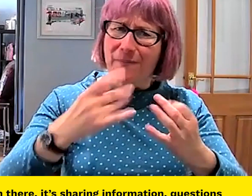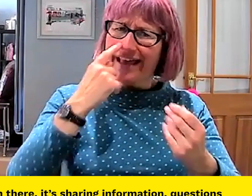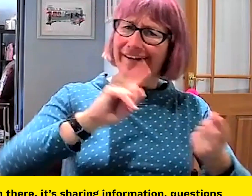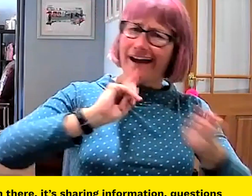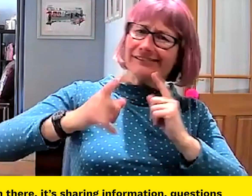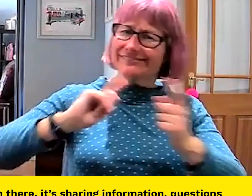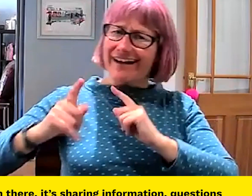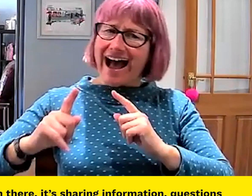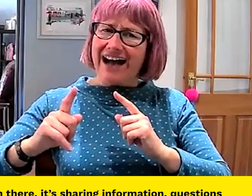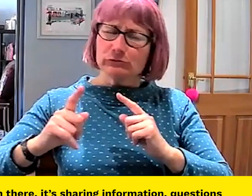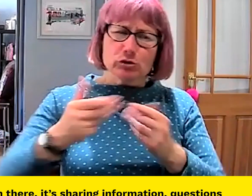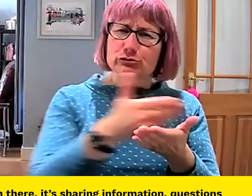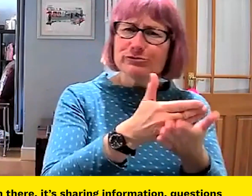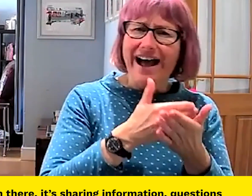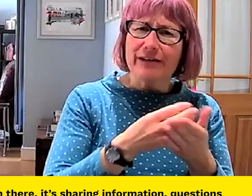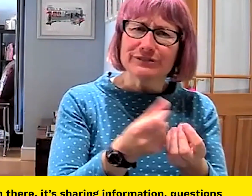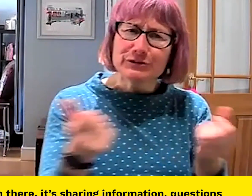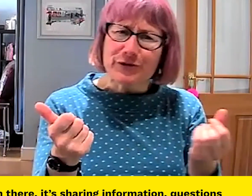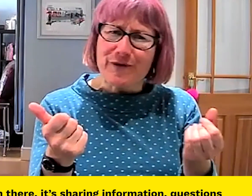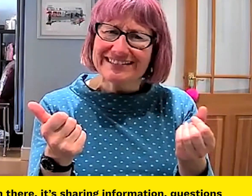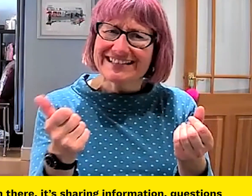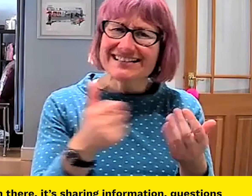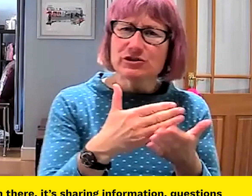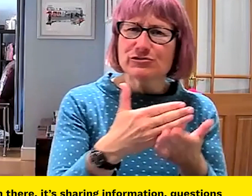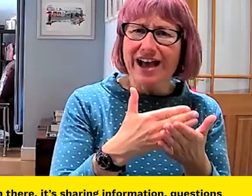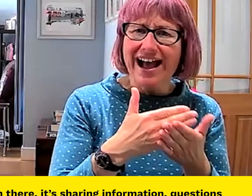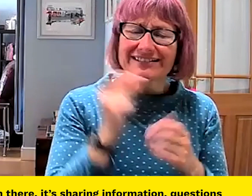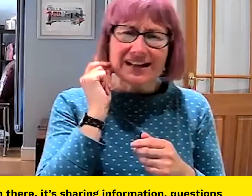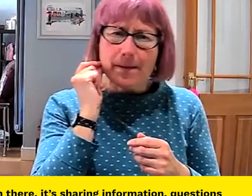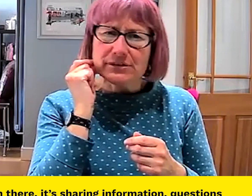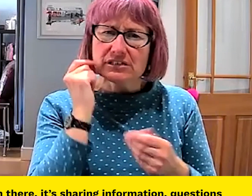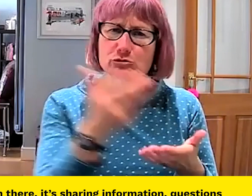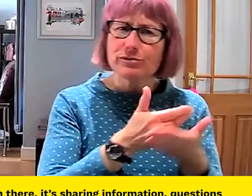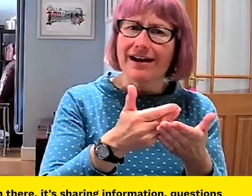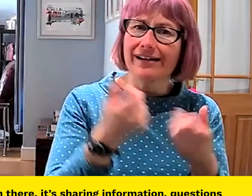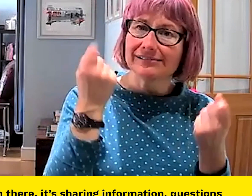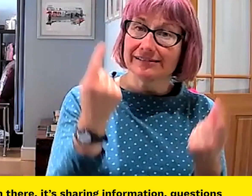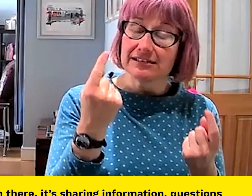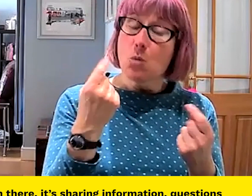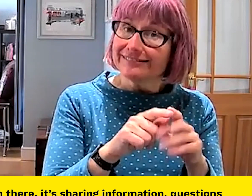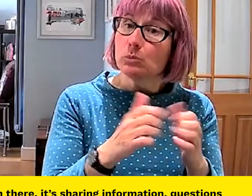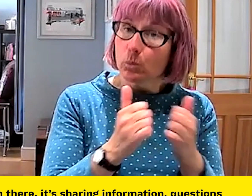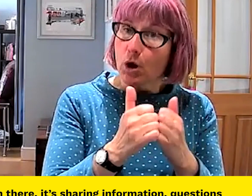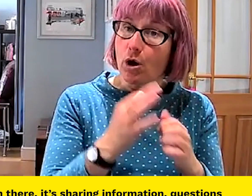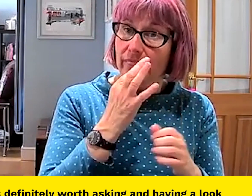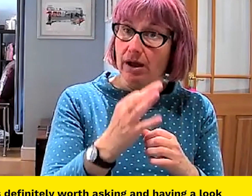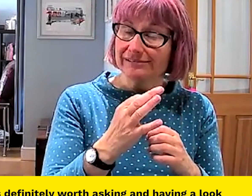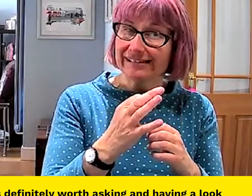information, questions and answers, and sharing resources and tips and ideas. So it's definitely